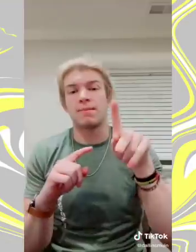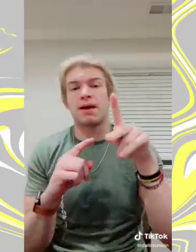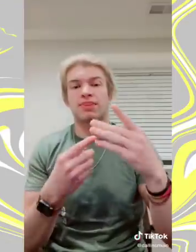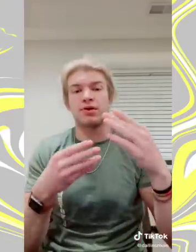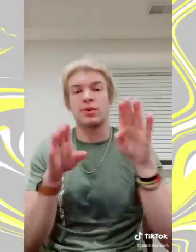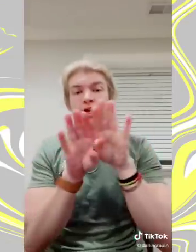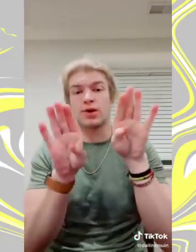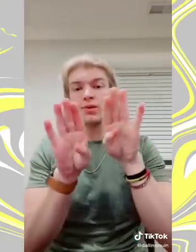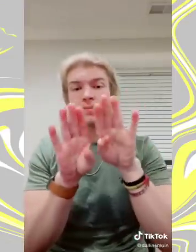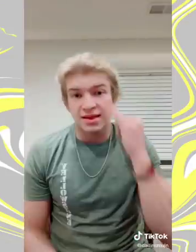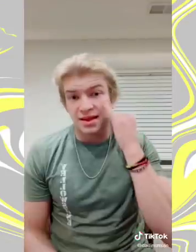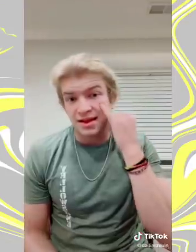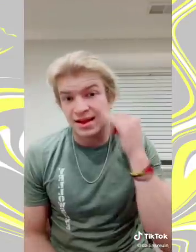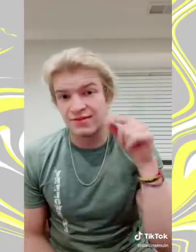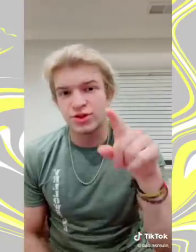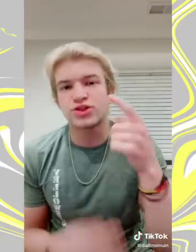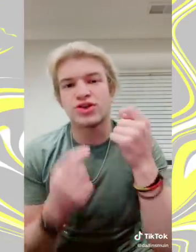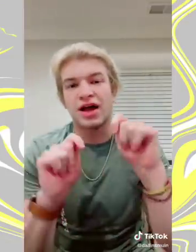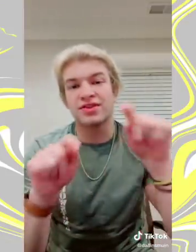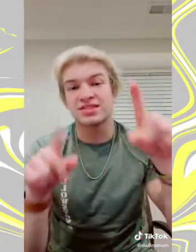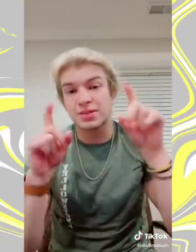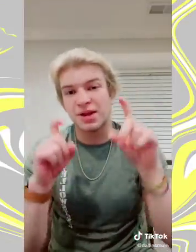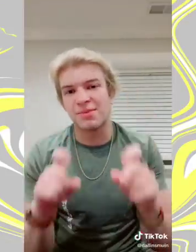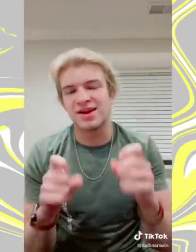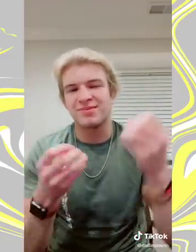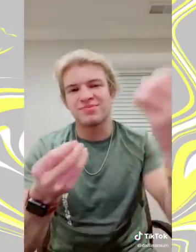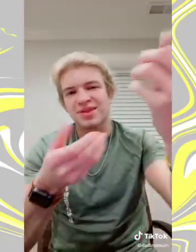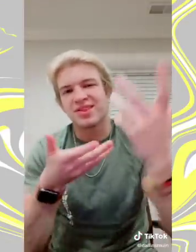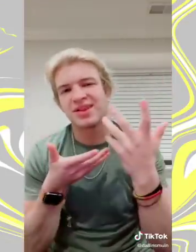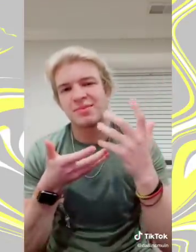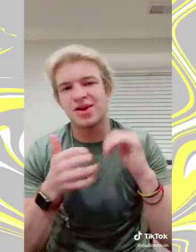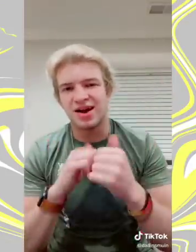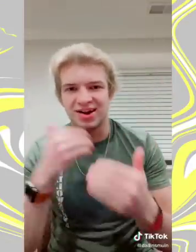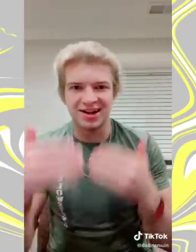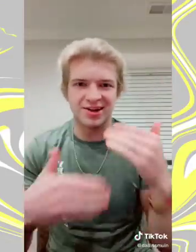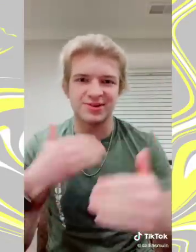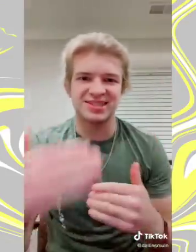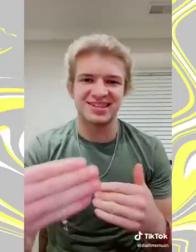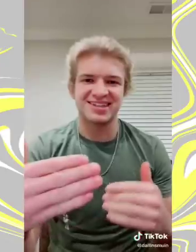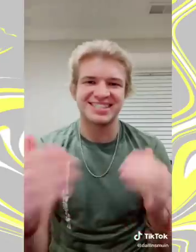the window. If you try the experiment, let me know how it goes.